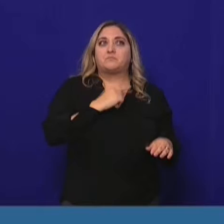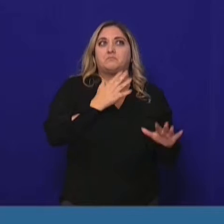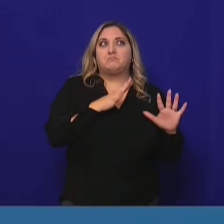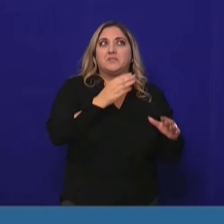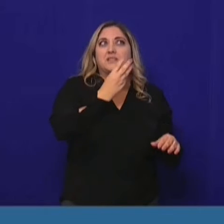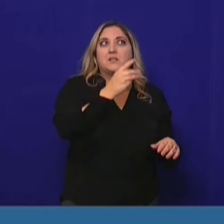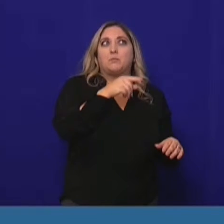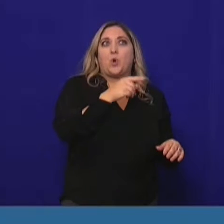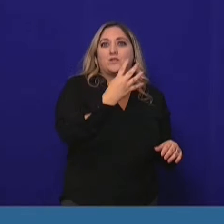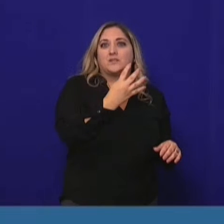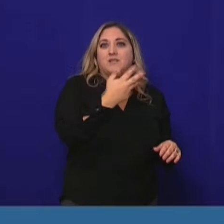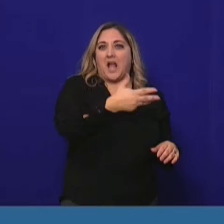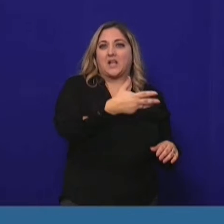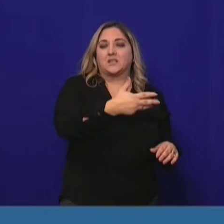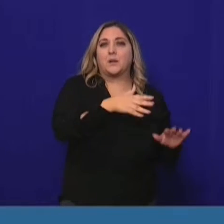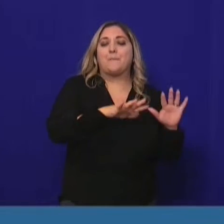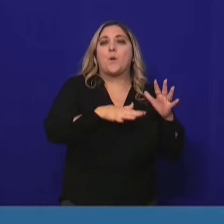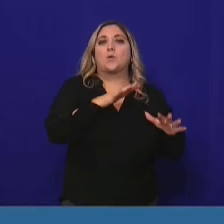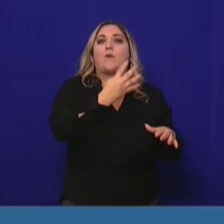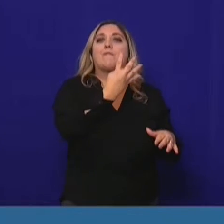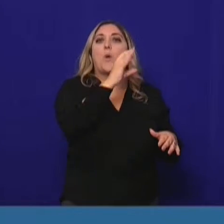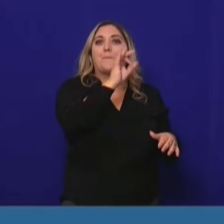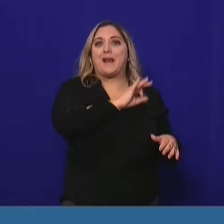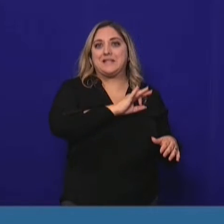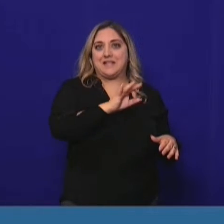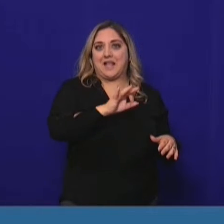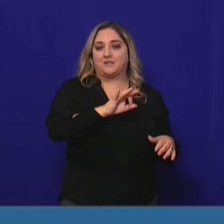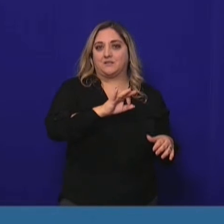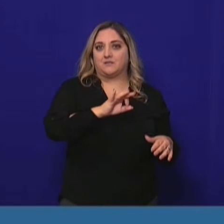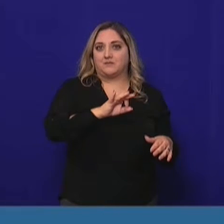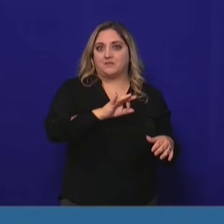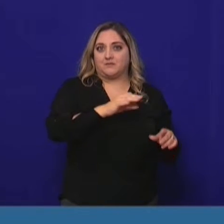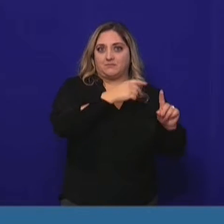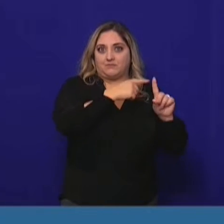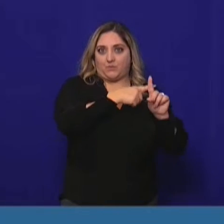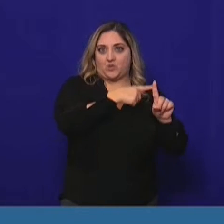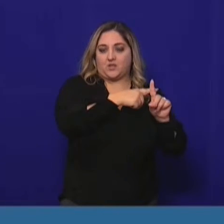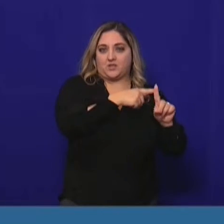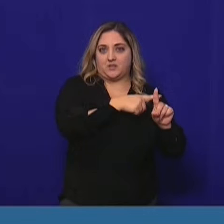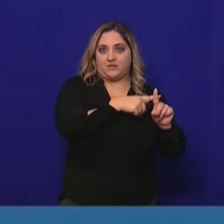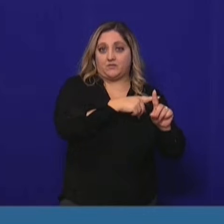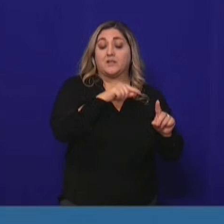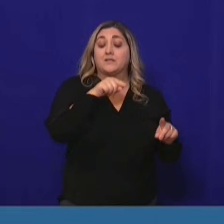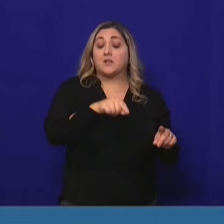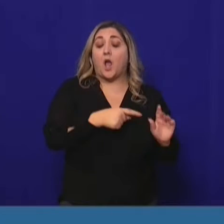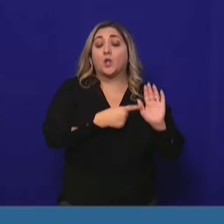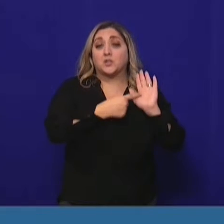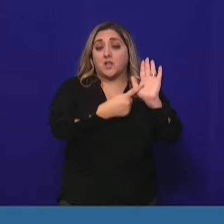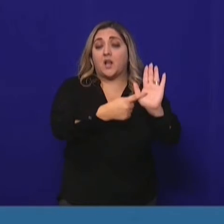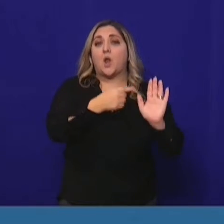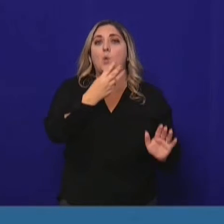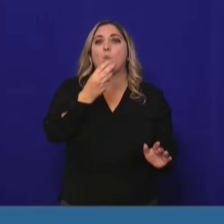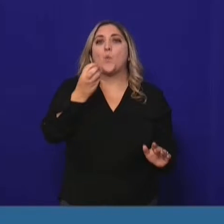qiegħda 3.9, ġifieri aħna dan tinħadem kull ġimgħa u wkoll tiġi ppubblikata fuq is-sit